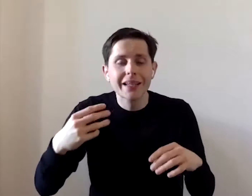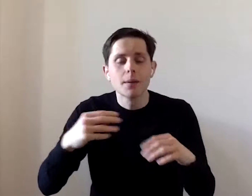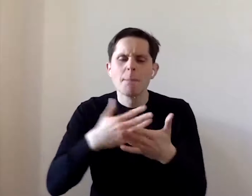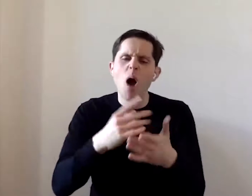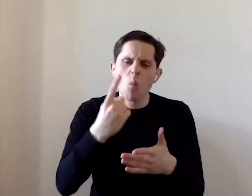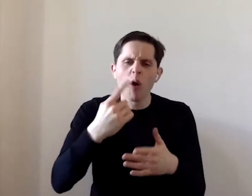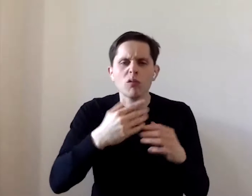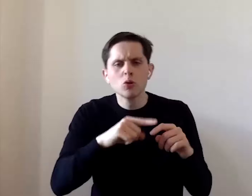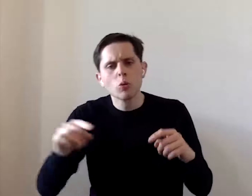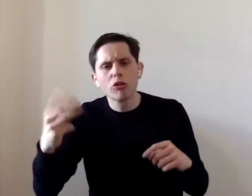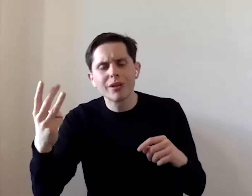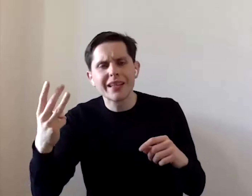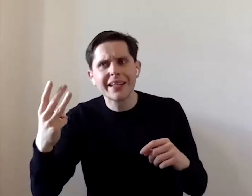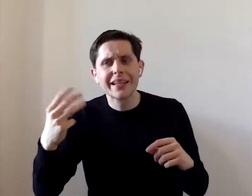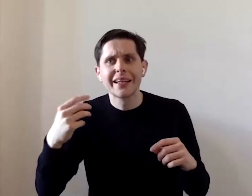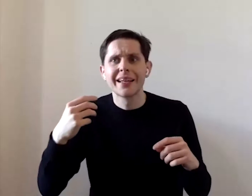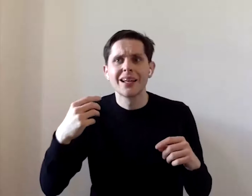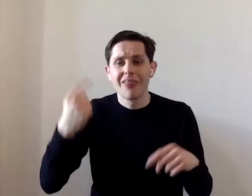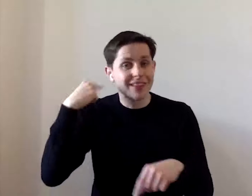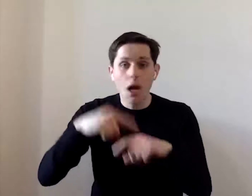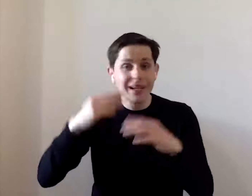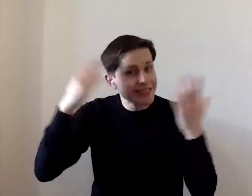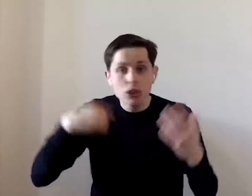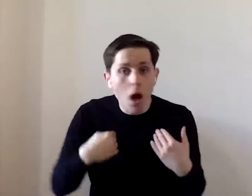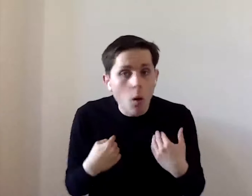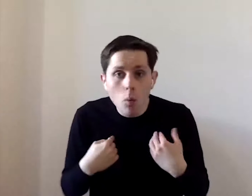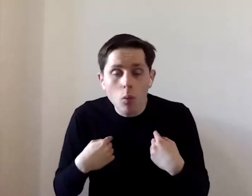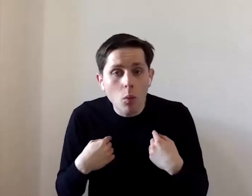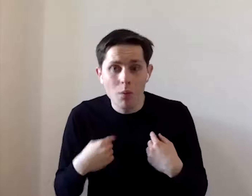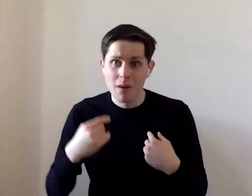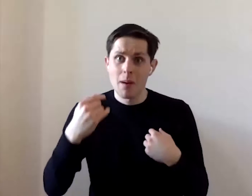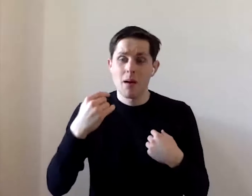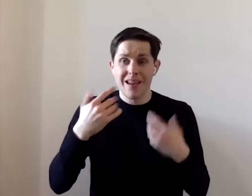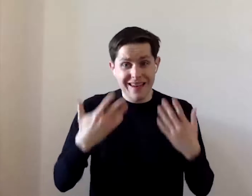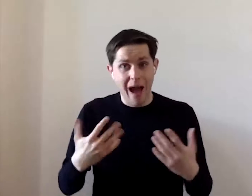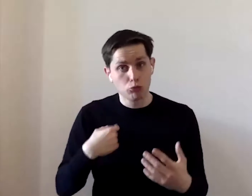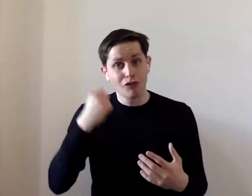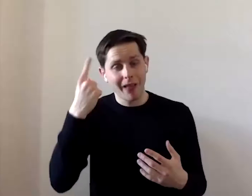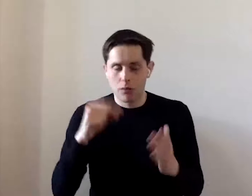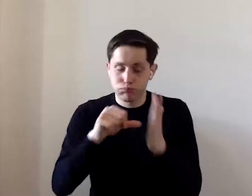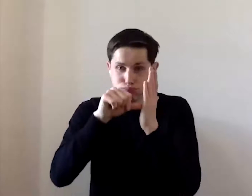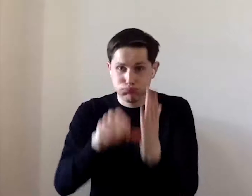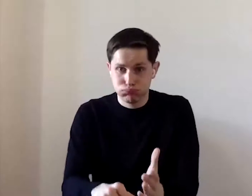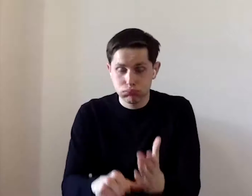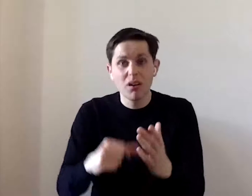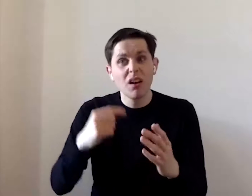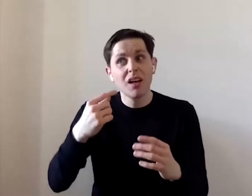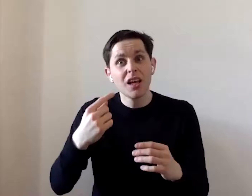steps weren't that accessible, and the journey to qualification was going to be this long, would